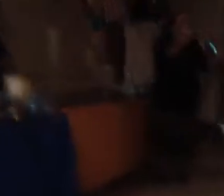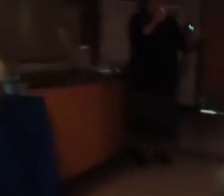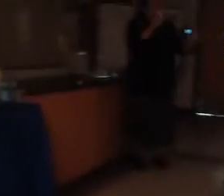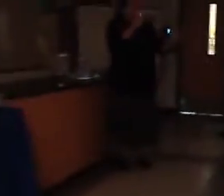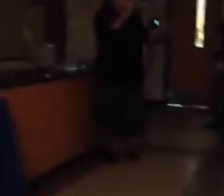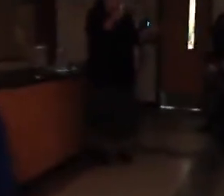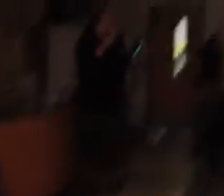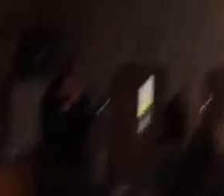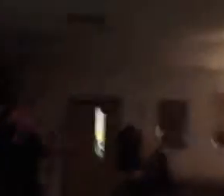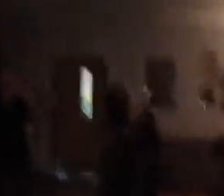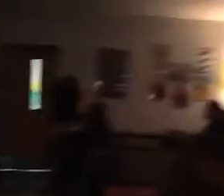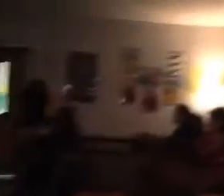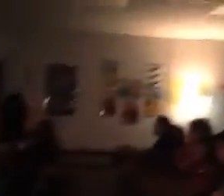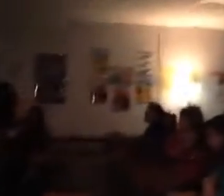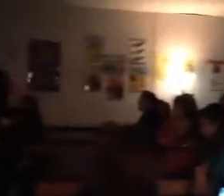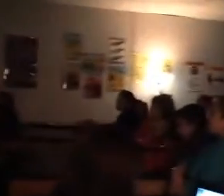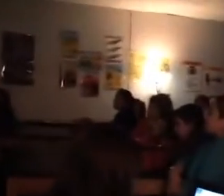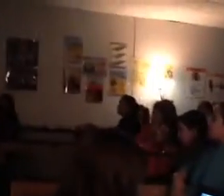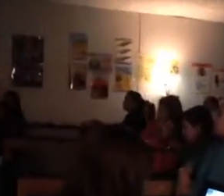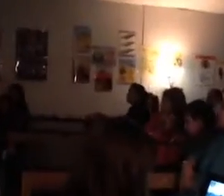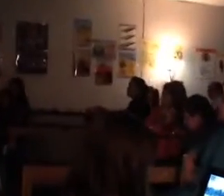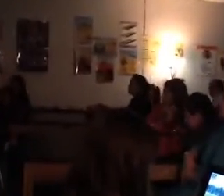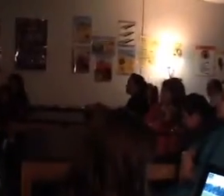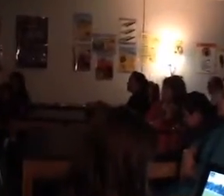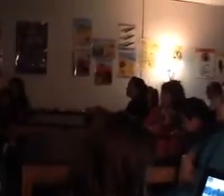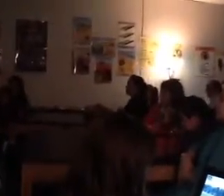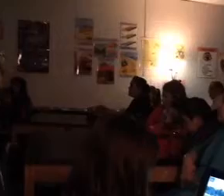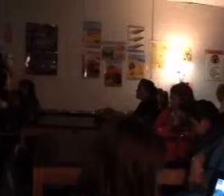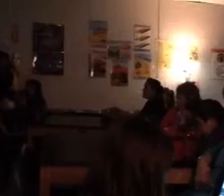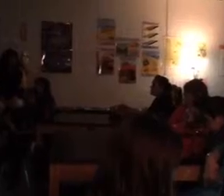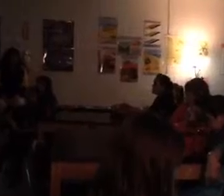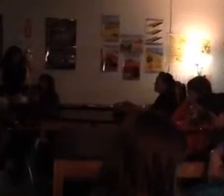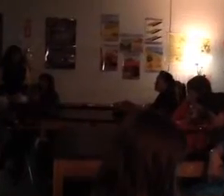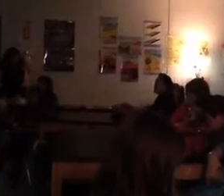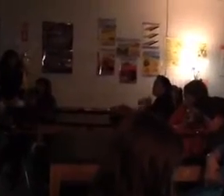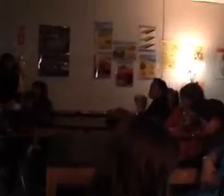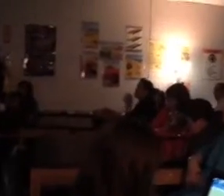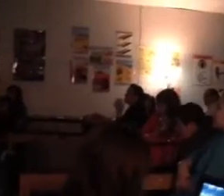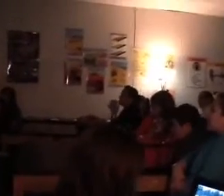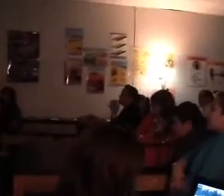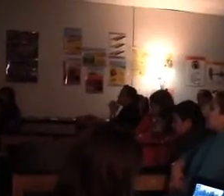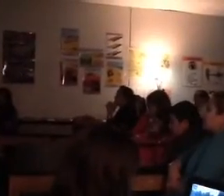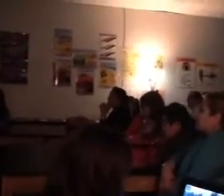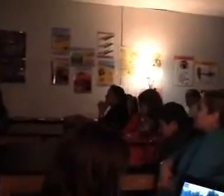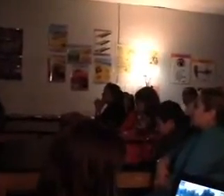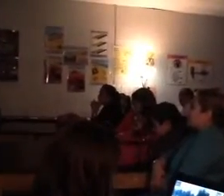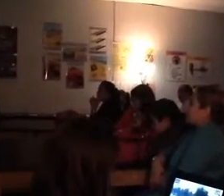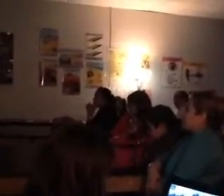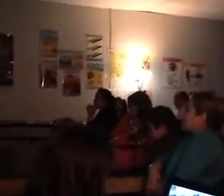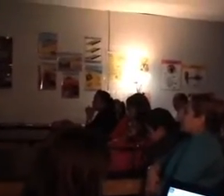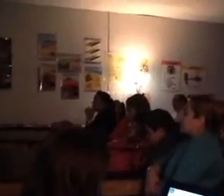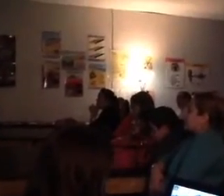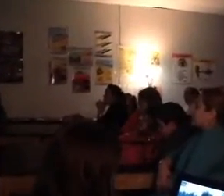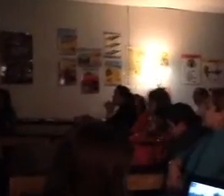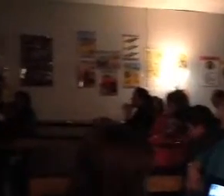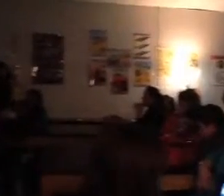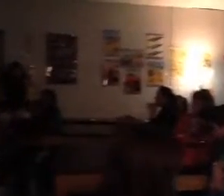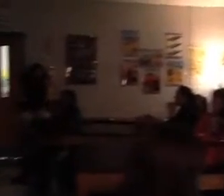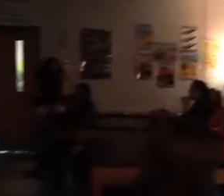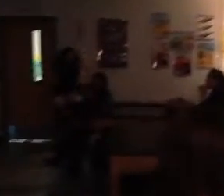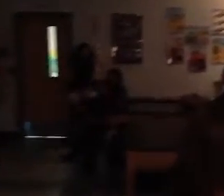a 2 could be passing. It could be a minimal effort or a minimal ability, but something was